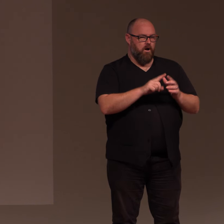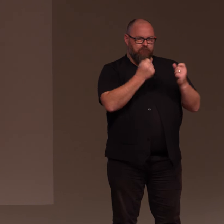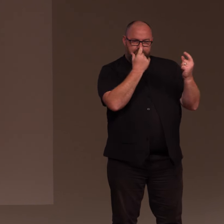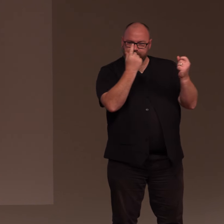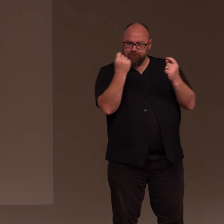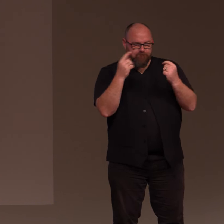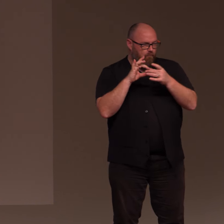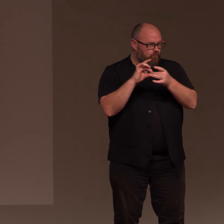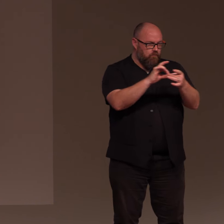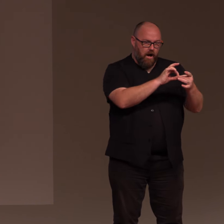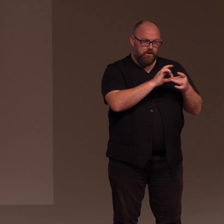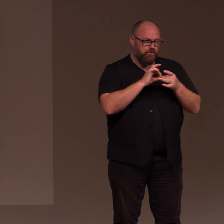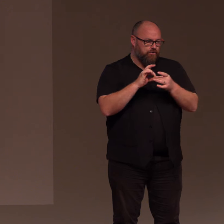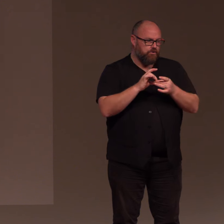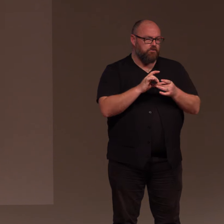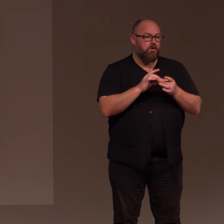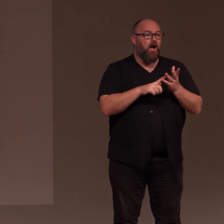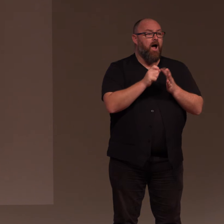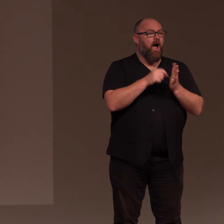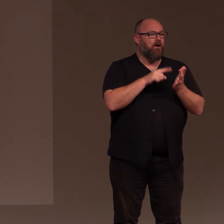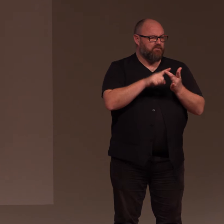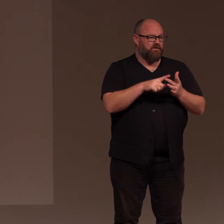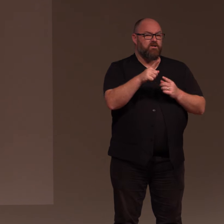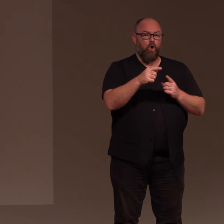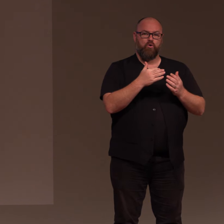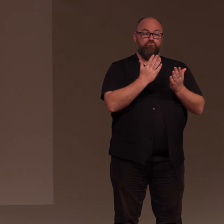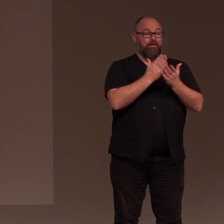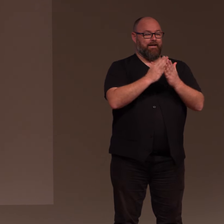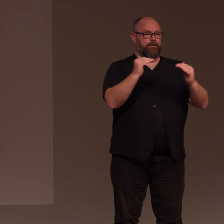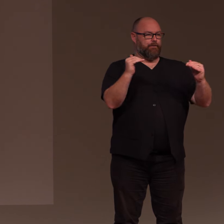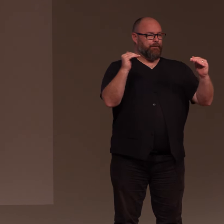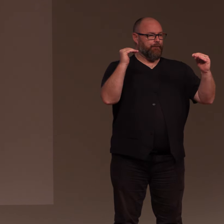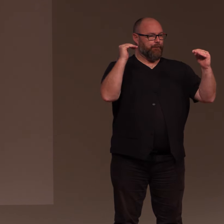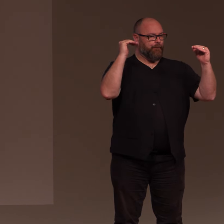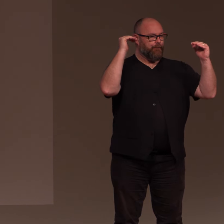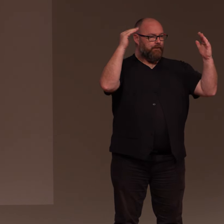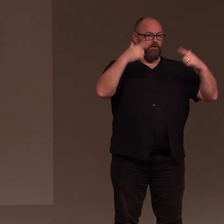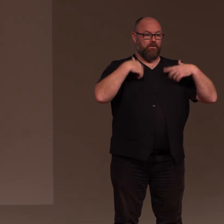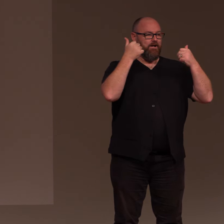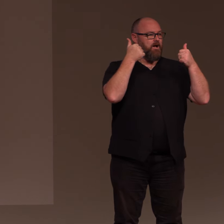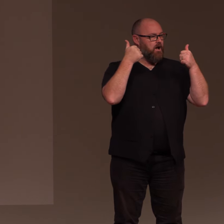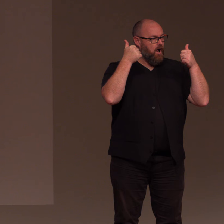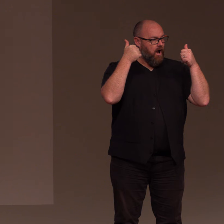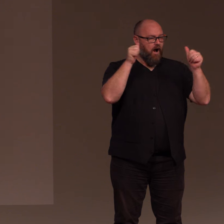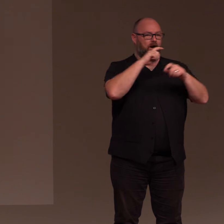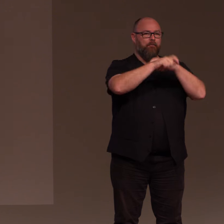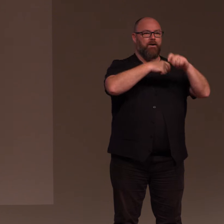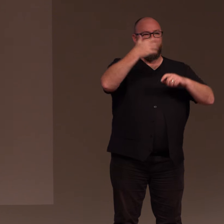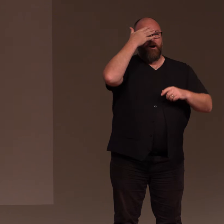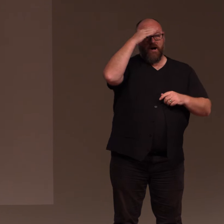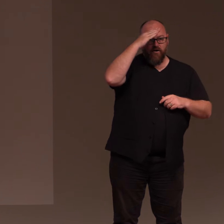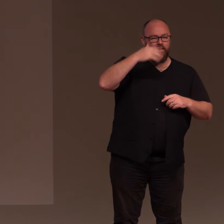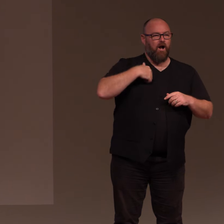And then Atu Mati. And this is the level that we're achieving, where the eldership, the decision